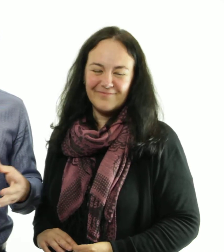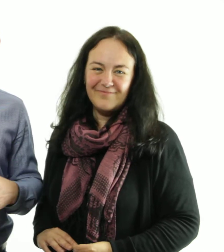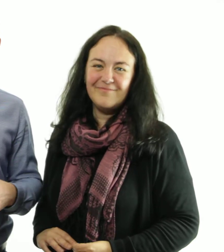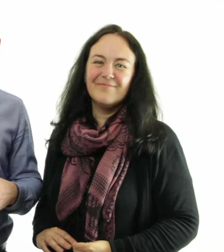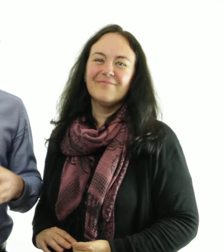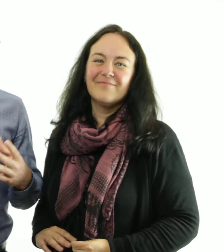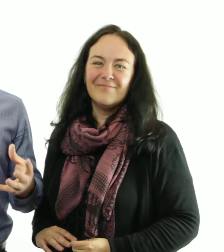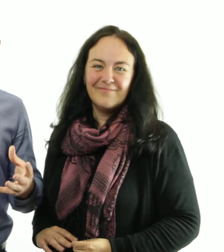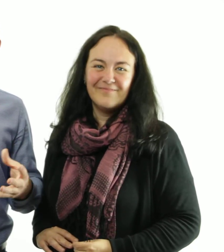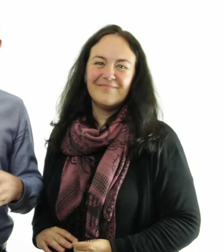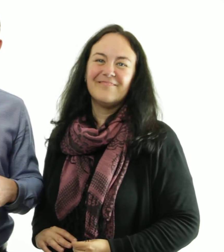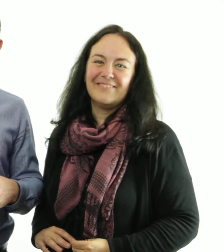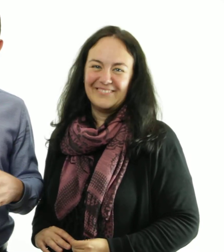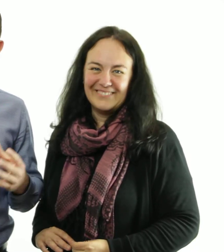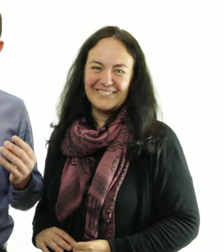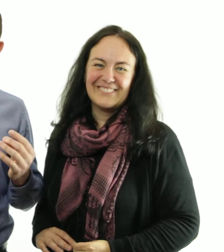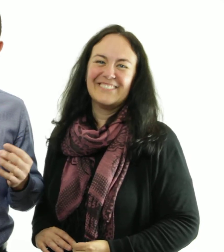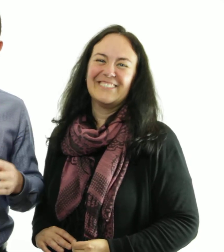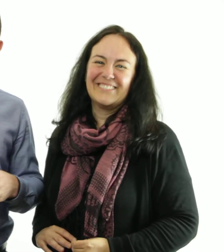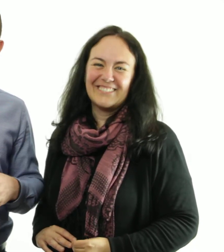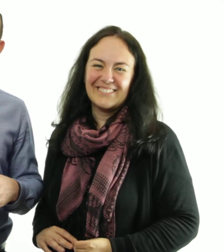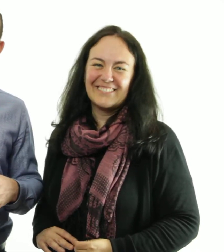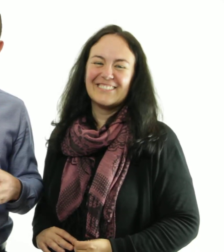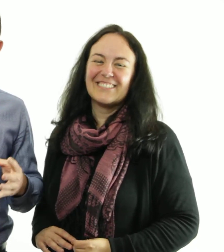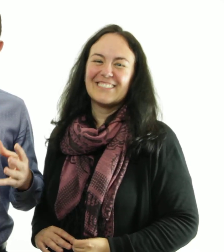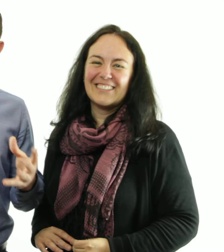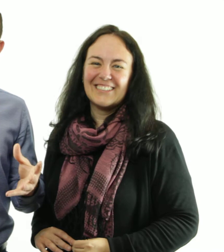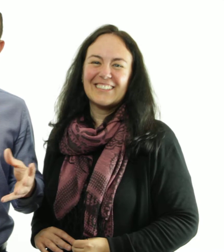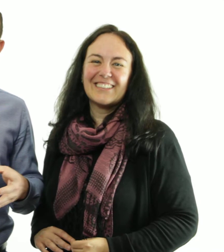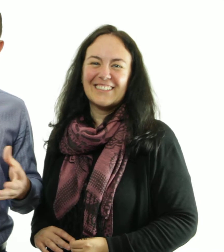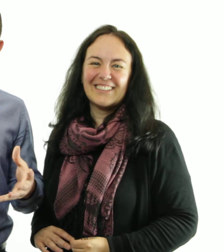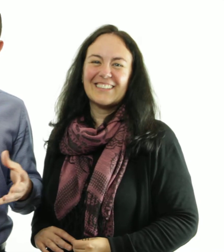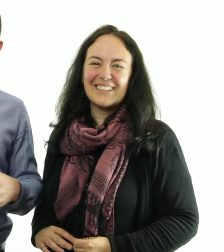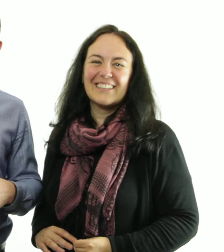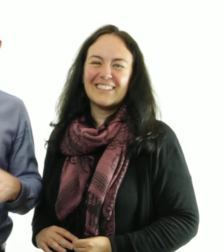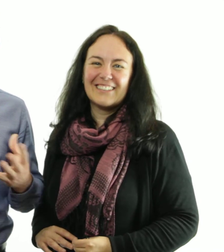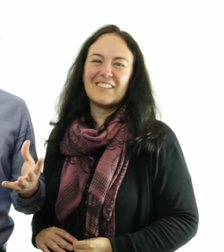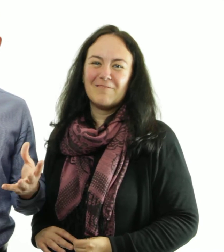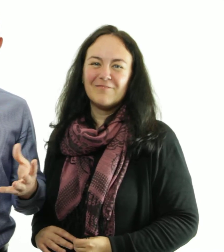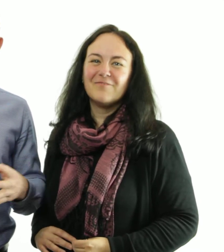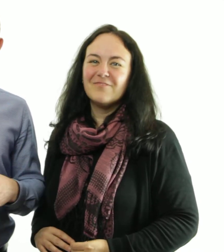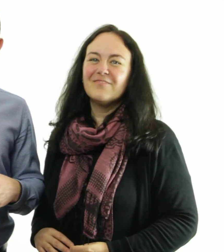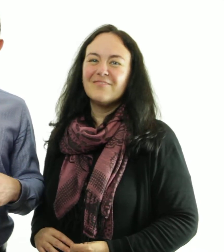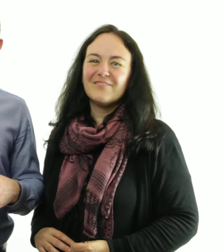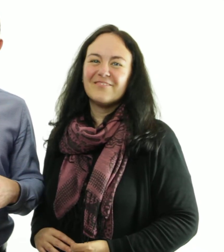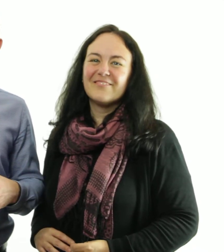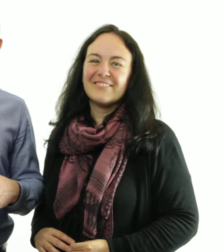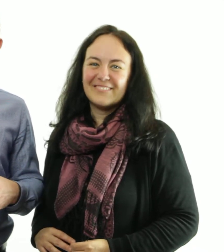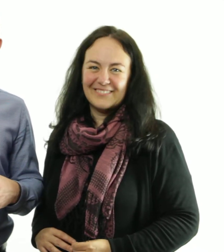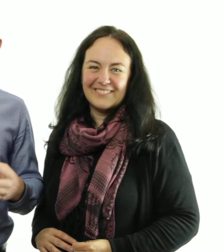of really good fun and a lot of really good interaction within the workshop. So we'd love to see you here on the day. And if it's